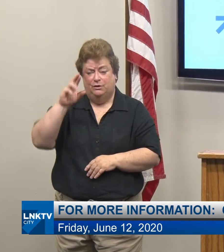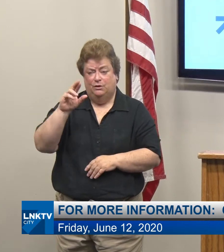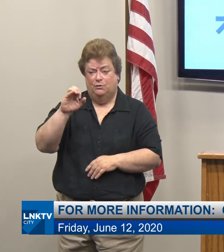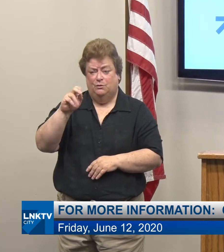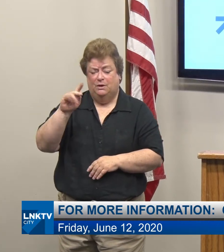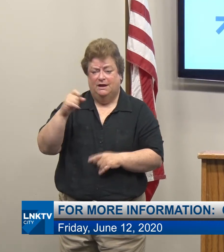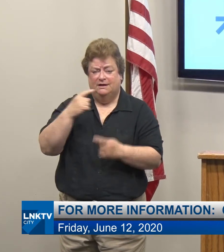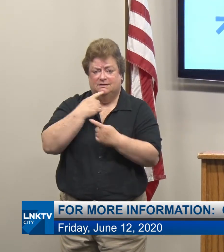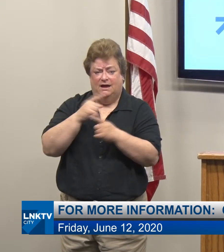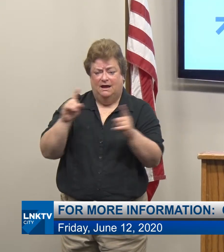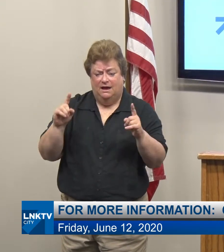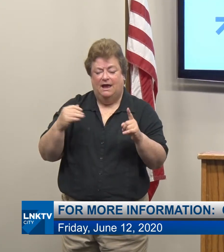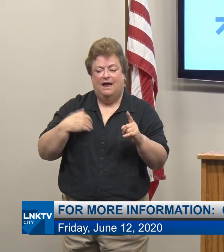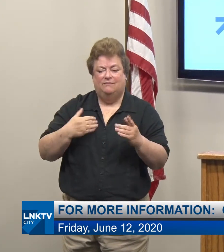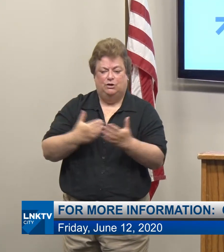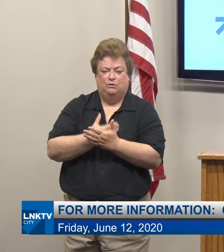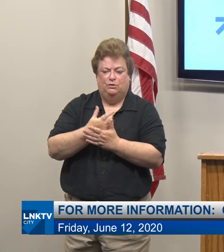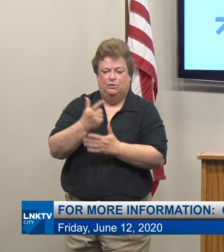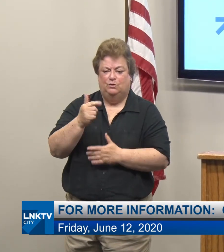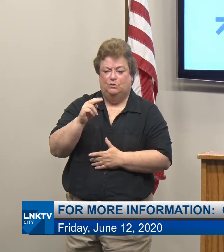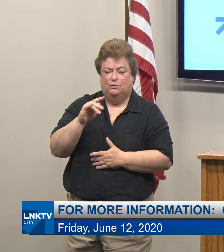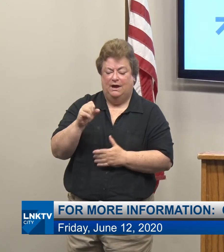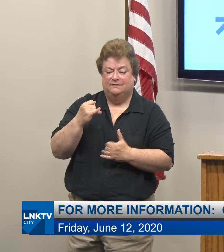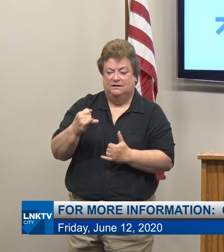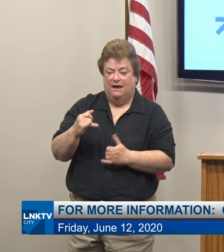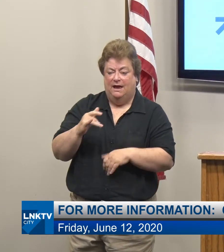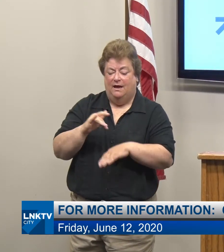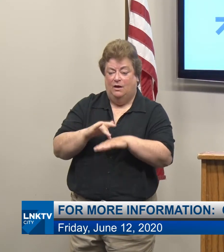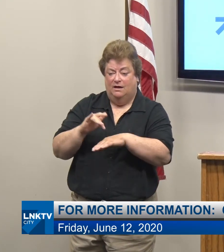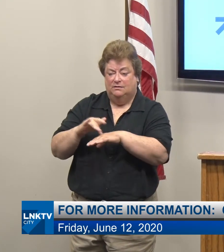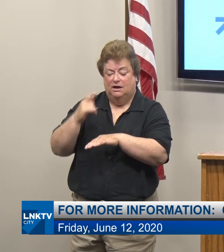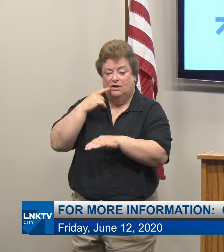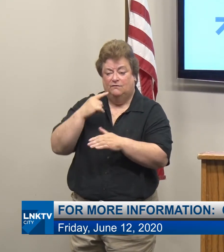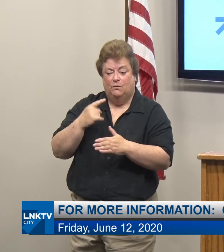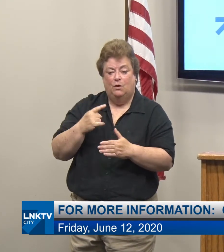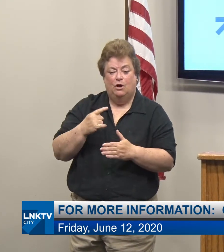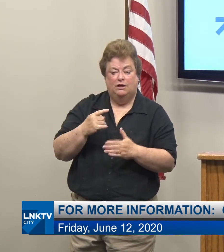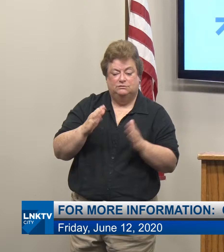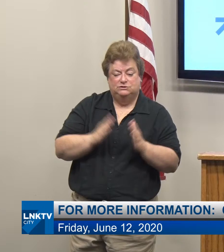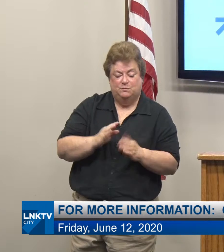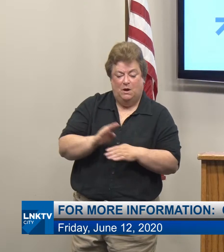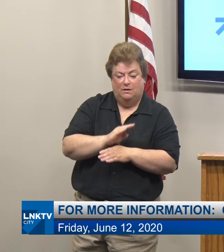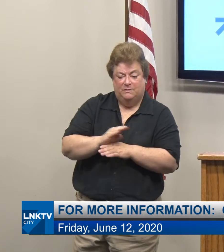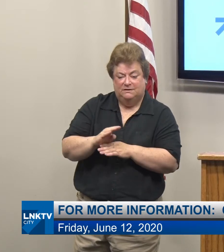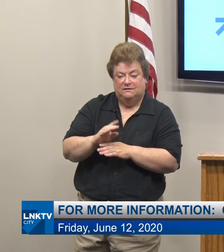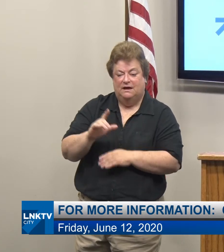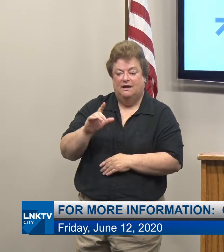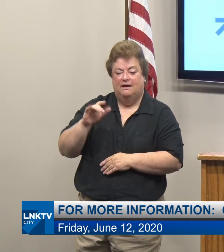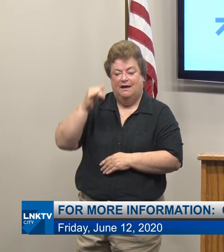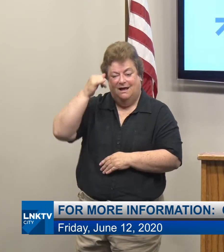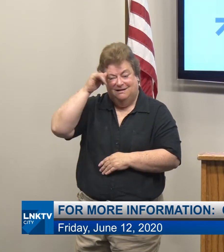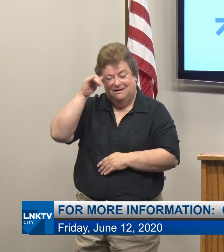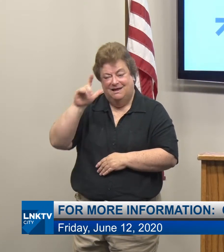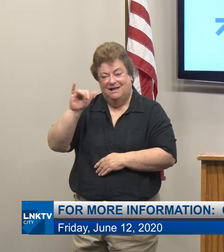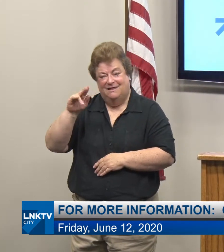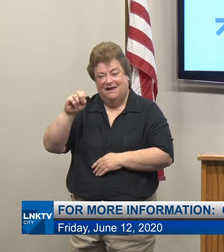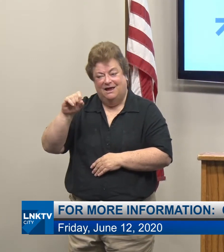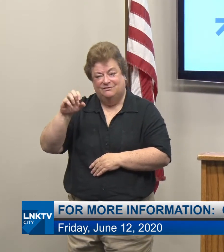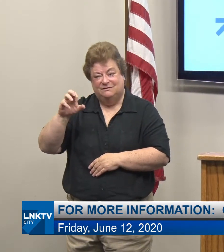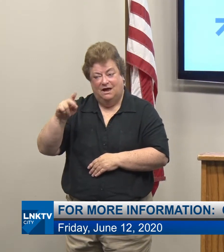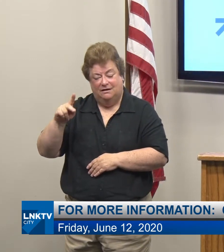announced that the new grants are being made available to eligible small businesses, livestock producers, and community